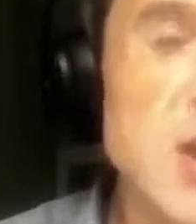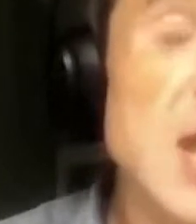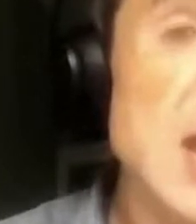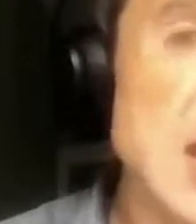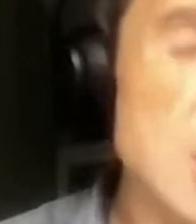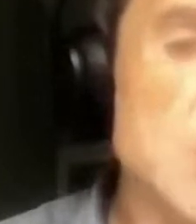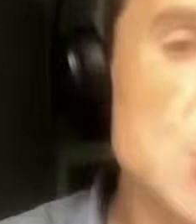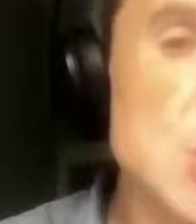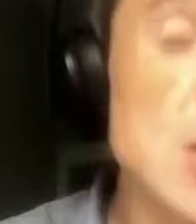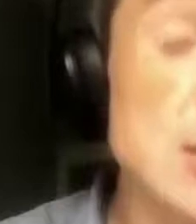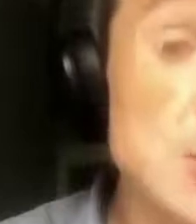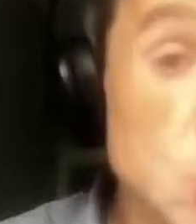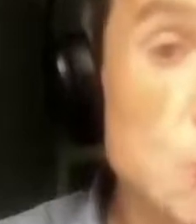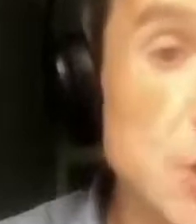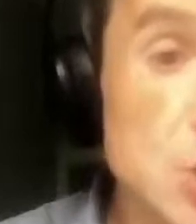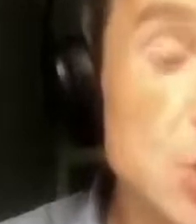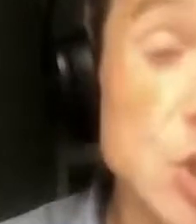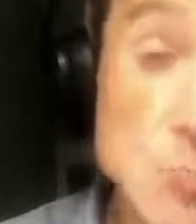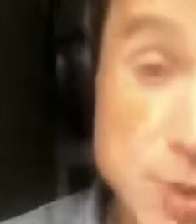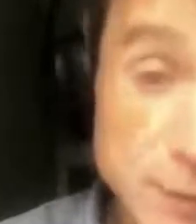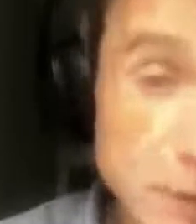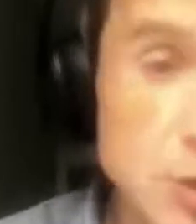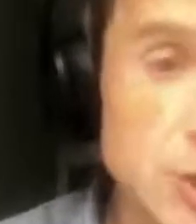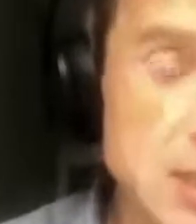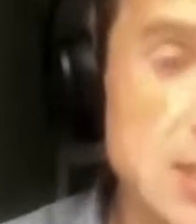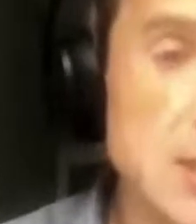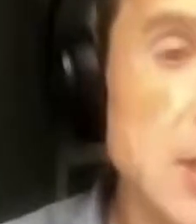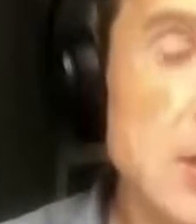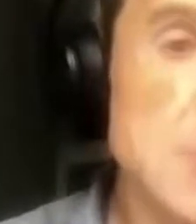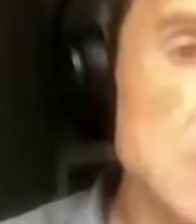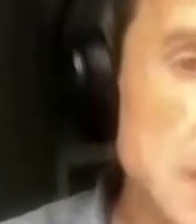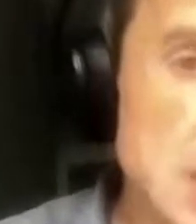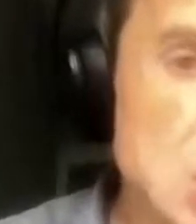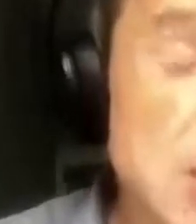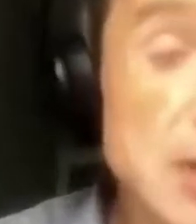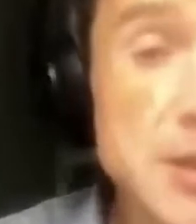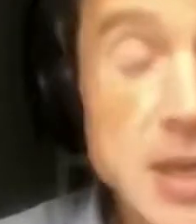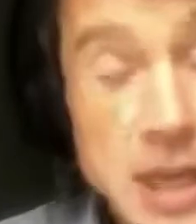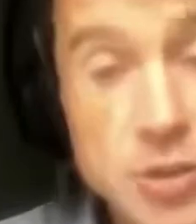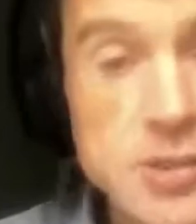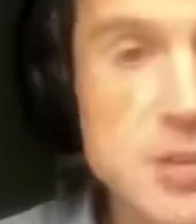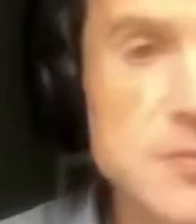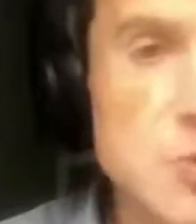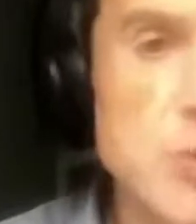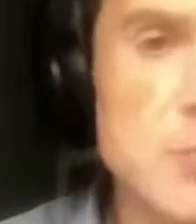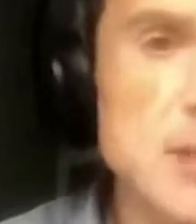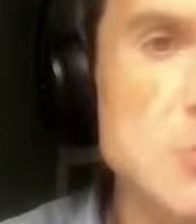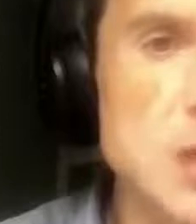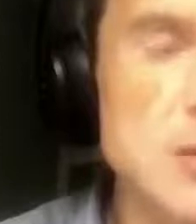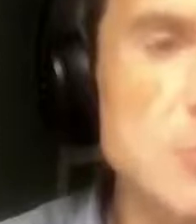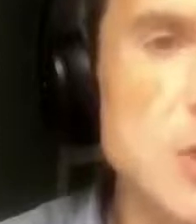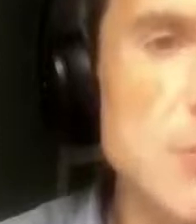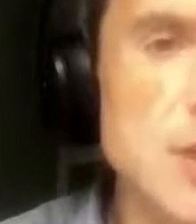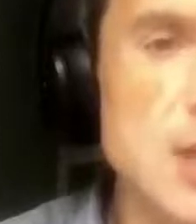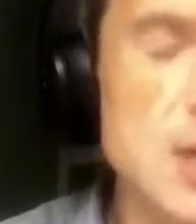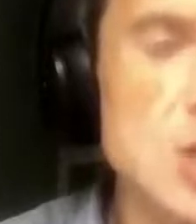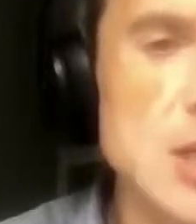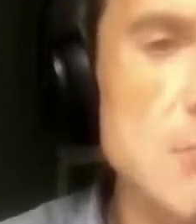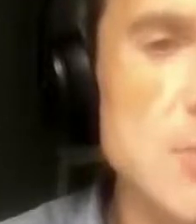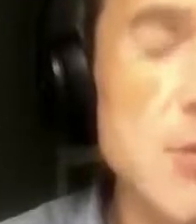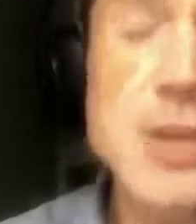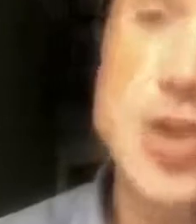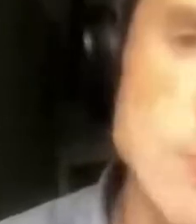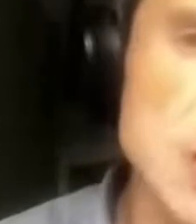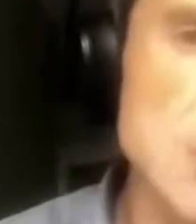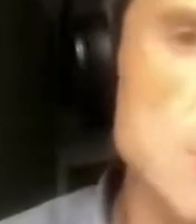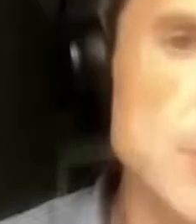of Wales. So how much is too much? Can you put a figure on it? And by implication, are there areas of North and West Wales where you think